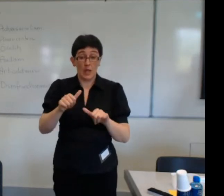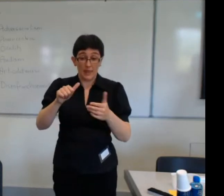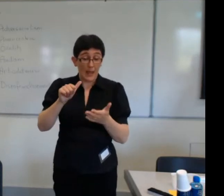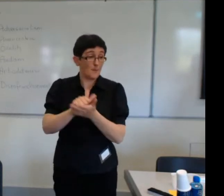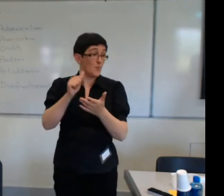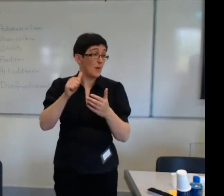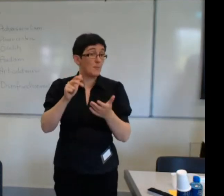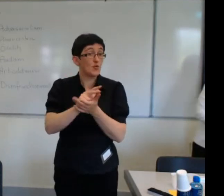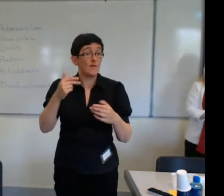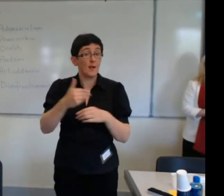Commissioner